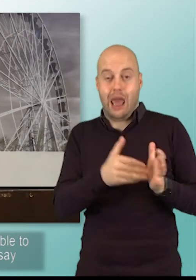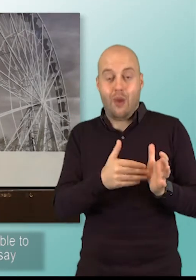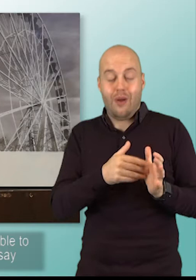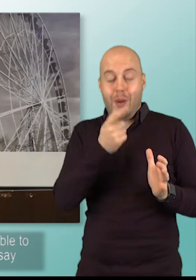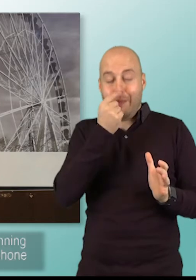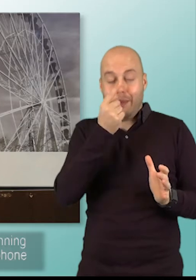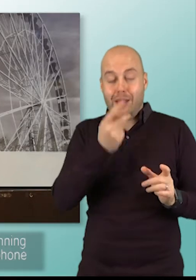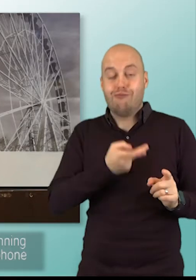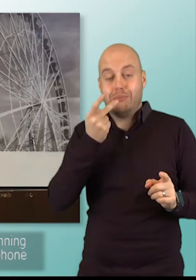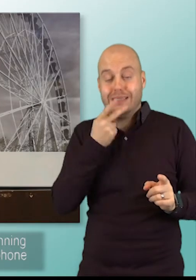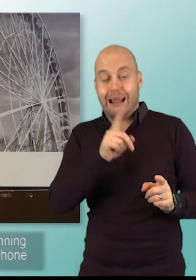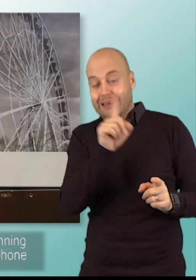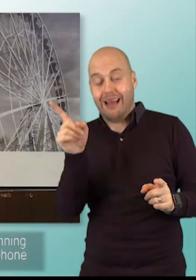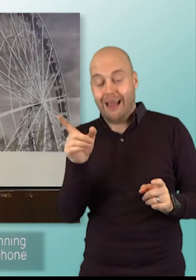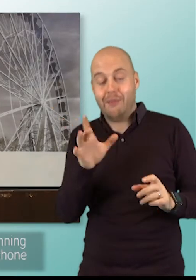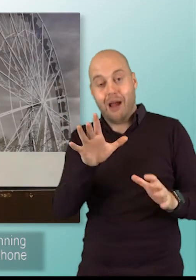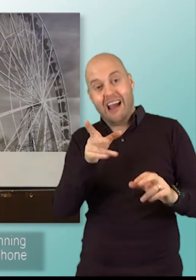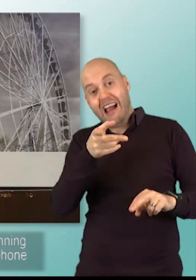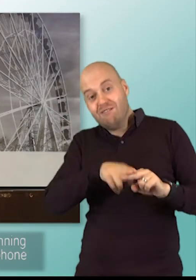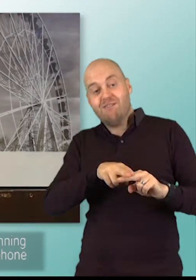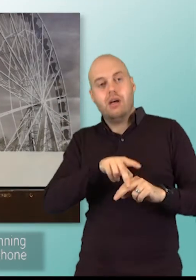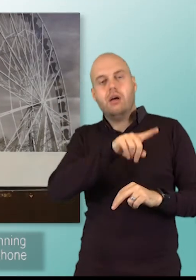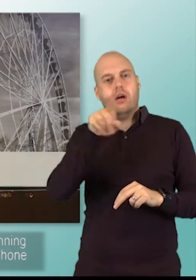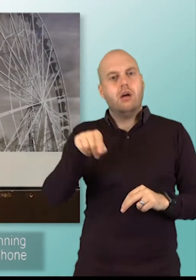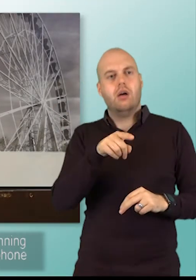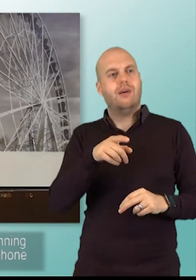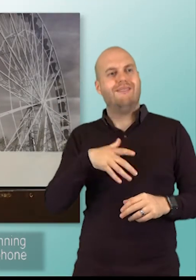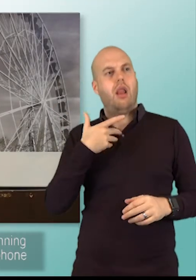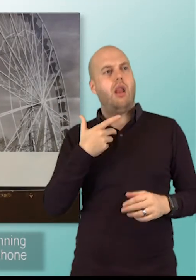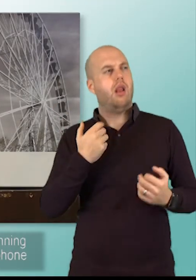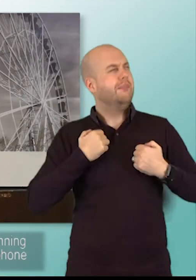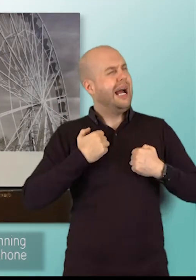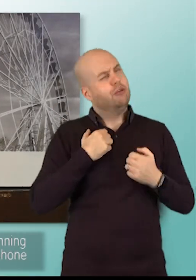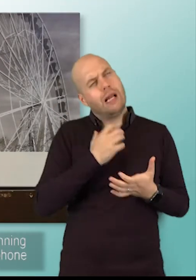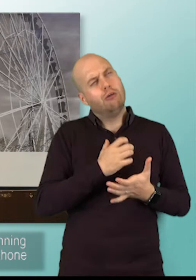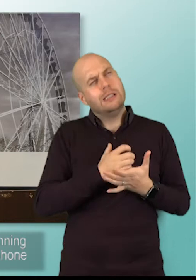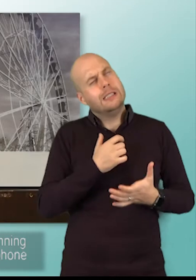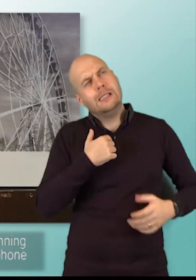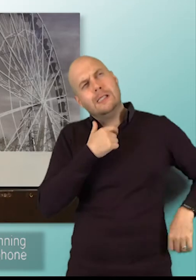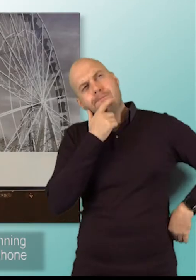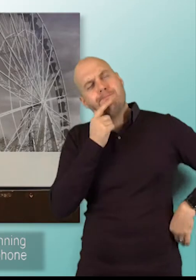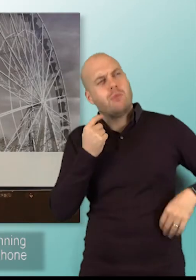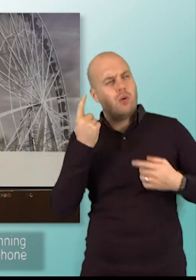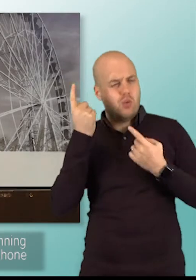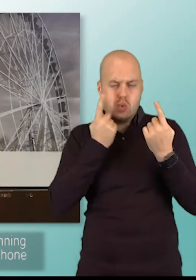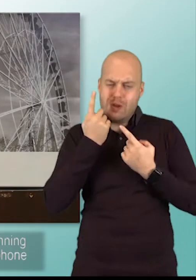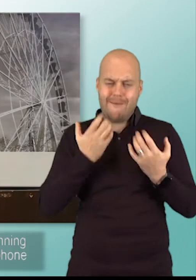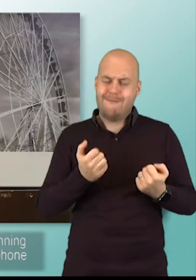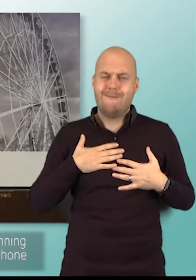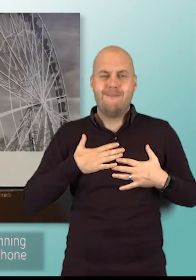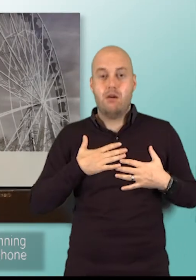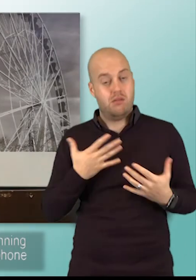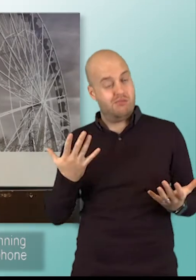I'll say it now, I'll probably say it again at the end. Please, if there's anything about running your charities that is of